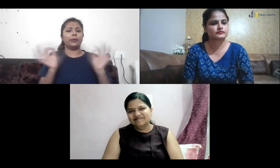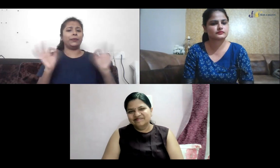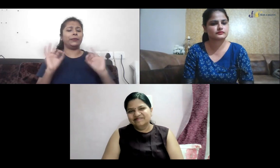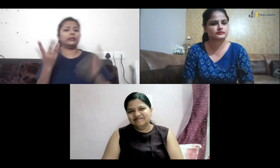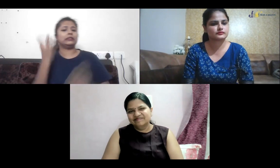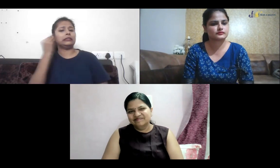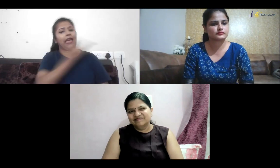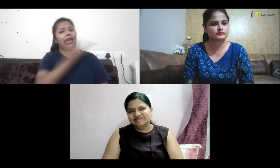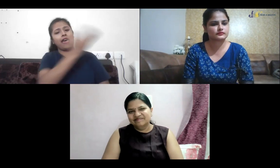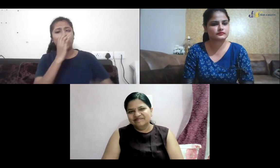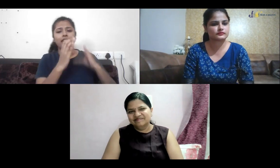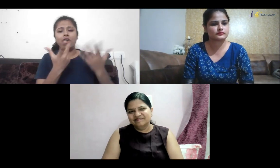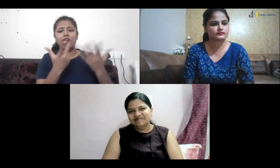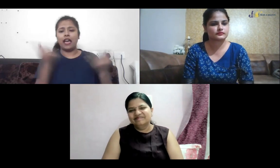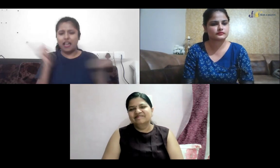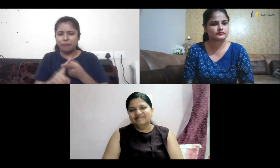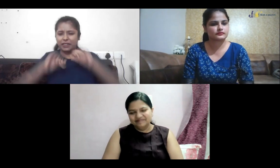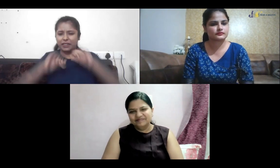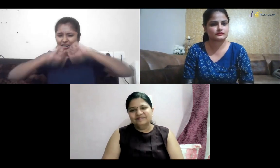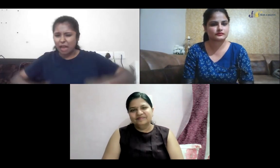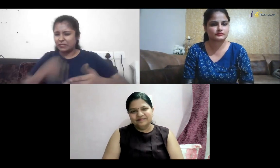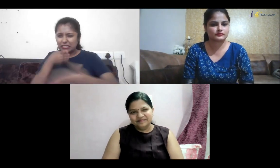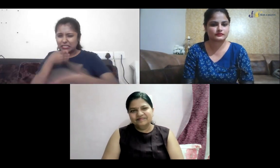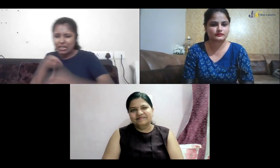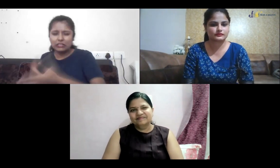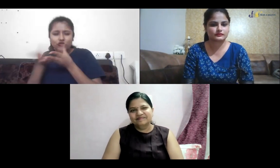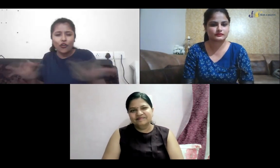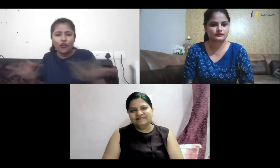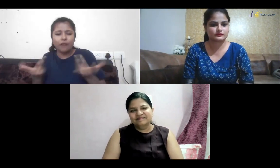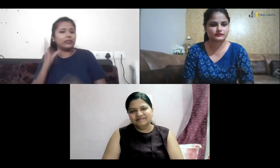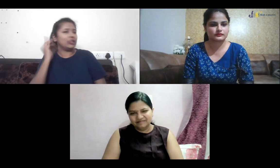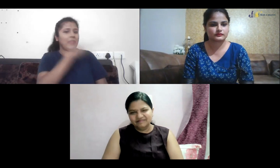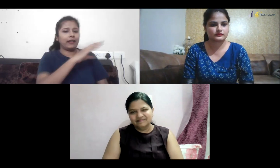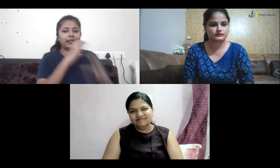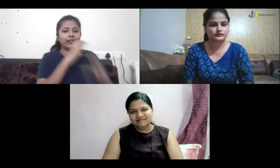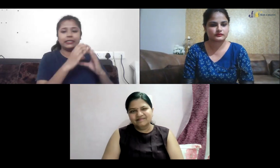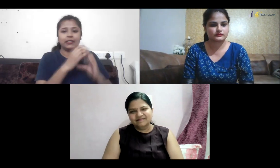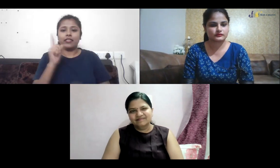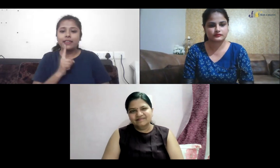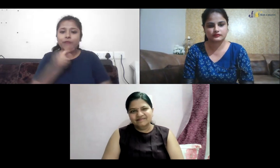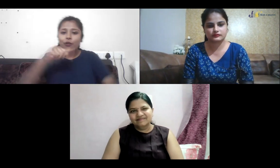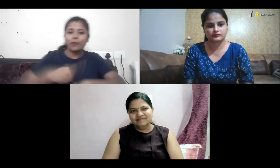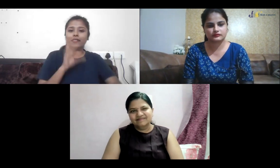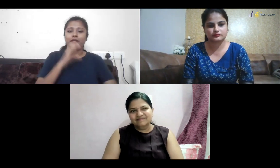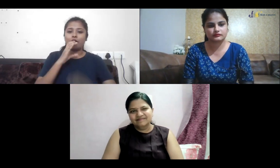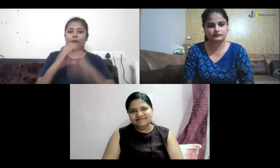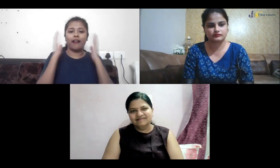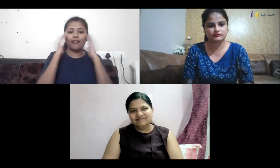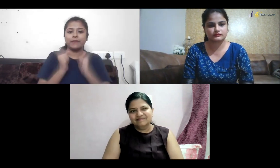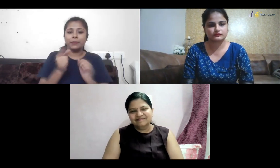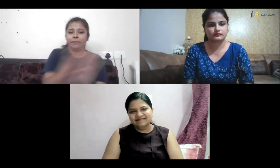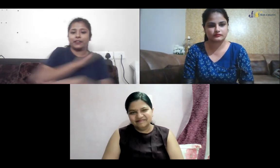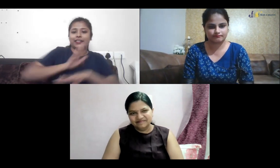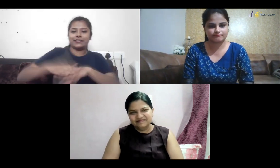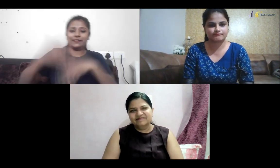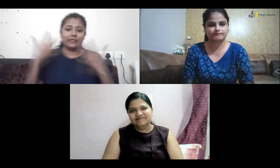earlier, not earlier, I think there was a no deaf woman, also communication issue, and so they were facing lots of issue, being